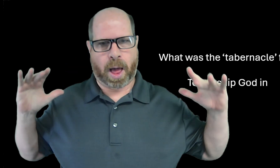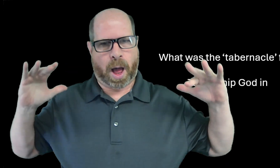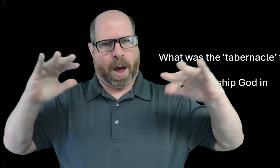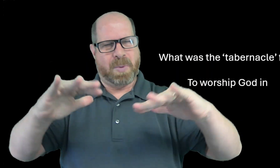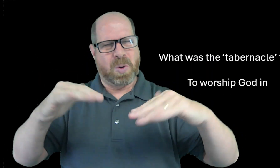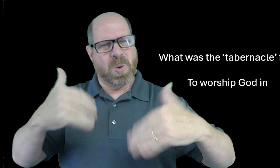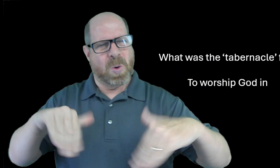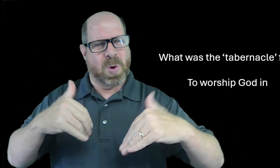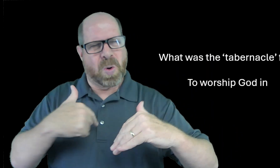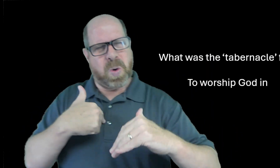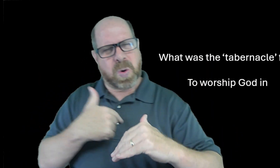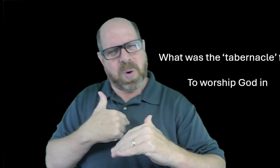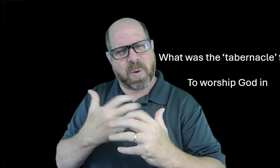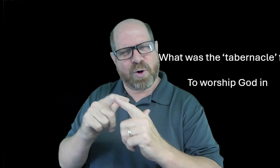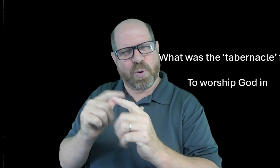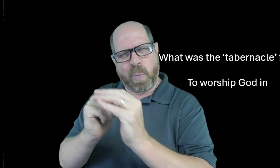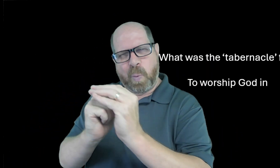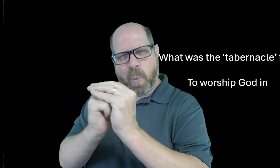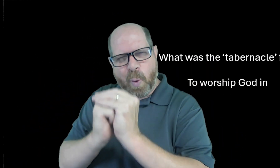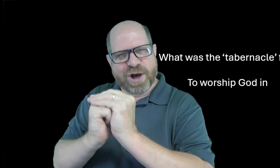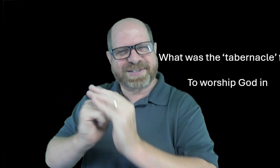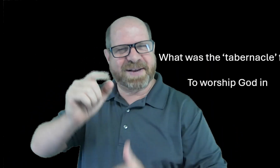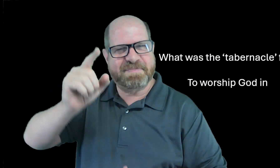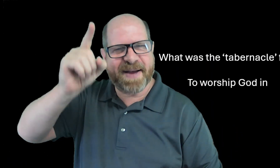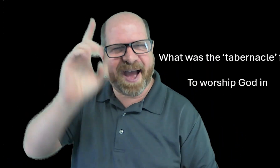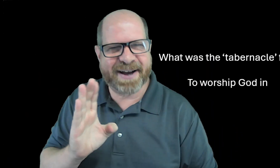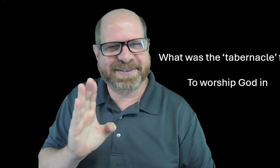The people would come to the tabernacle to worship God.